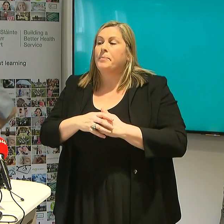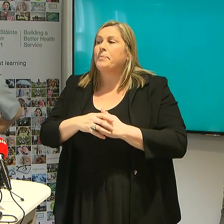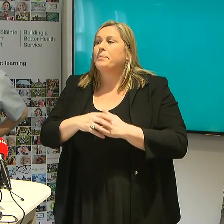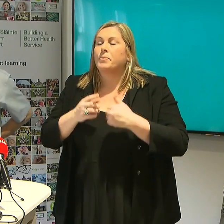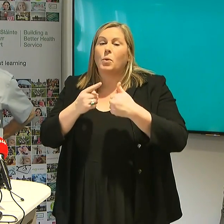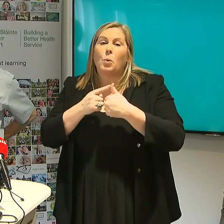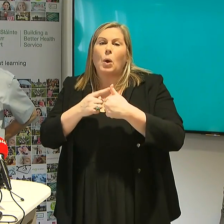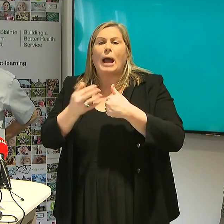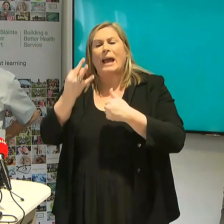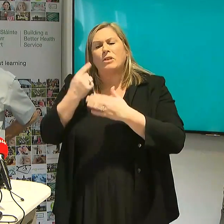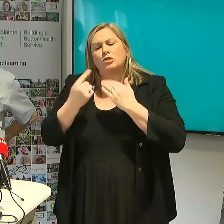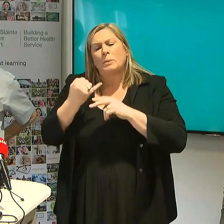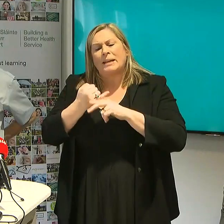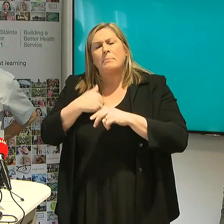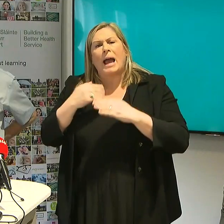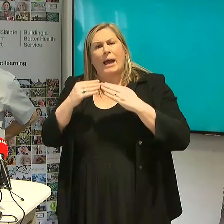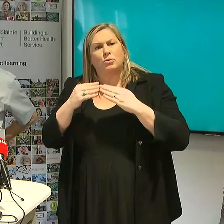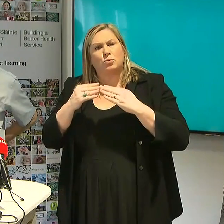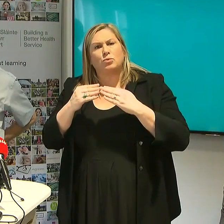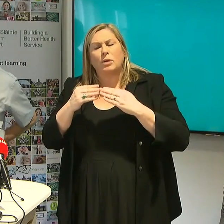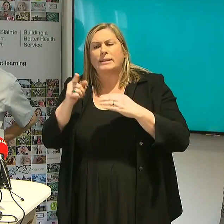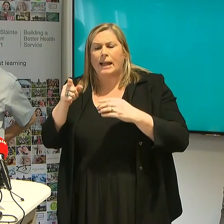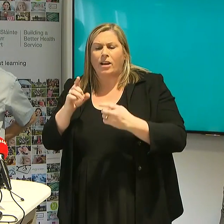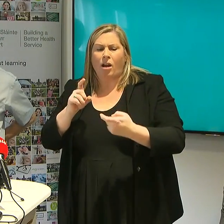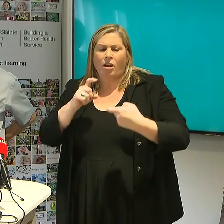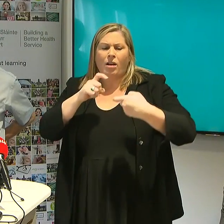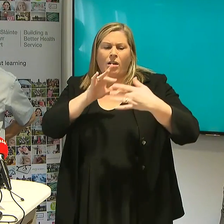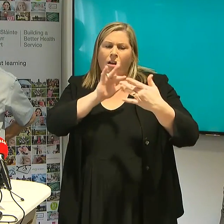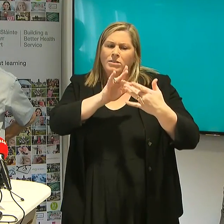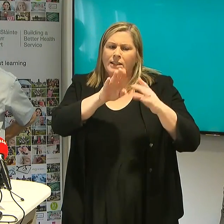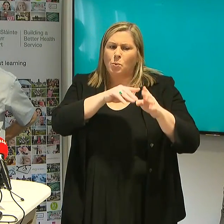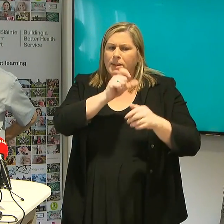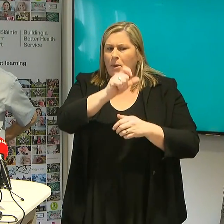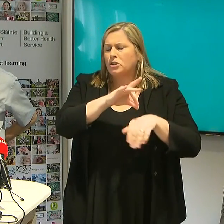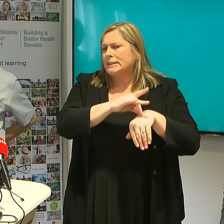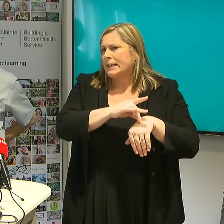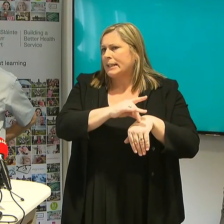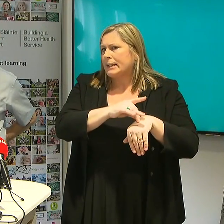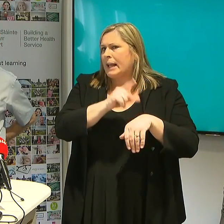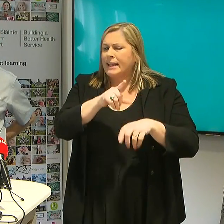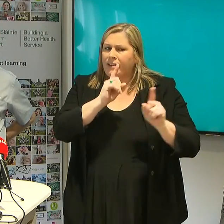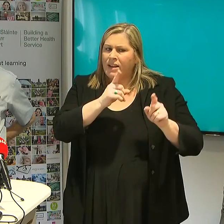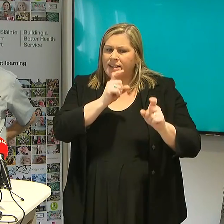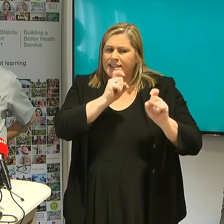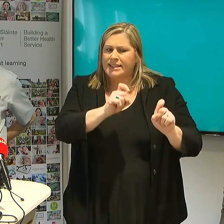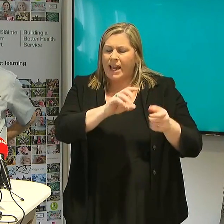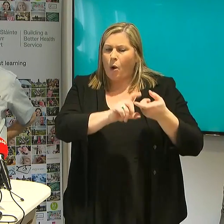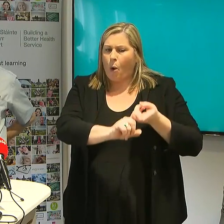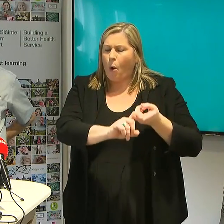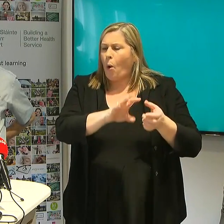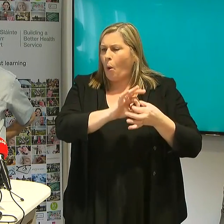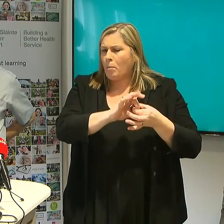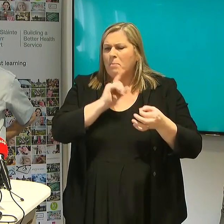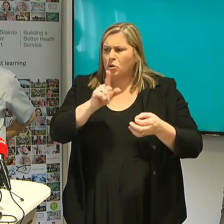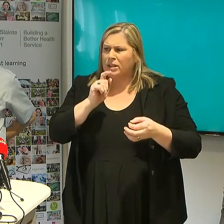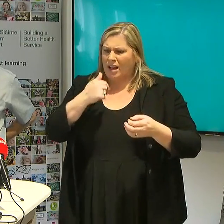them was, if somebody in my household is a contact and they're advised to stay at home, why are you saying that it's safe for me to go about